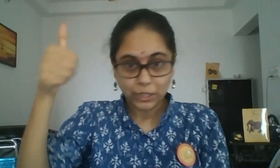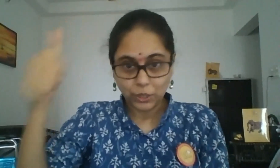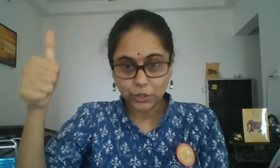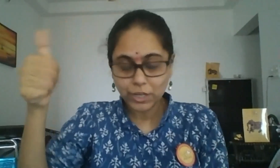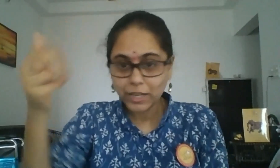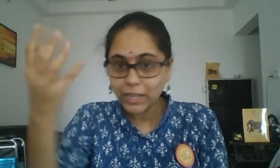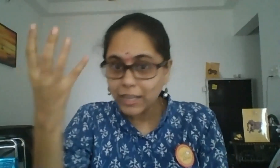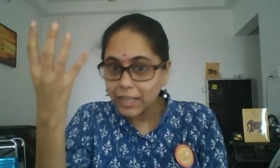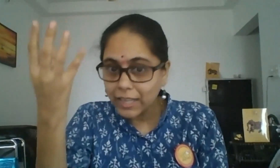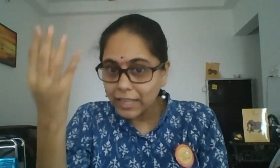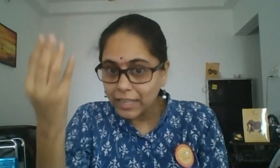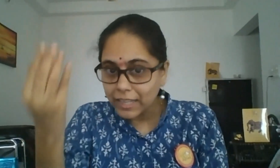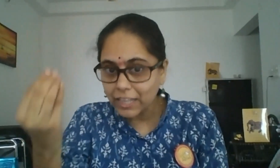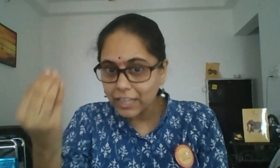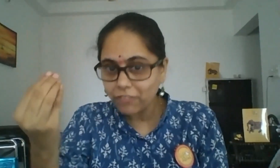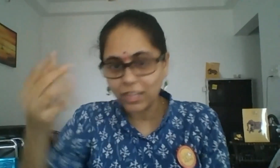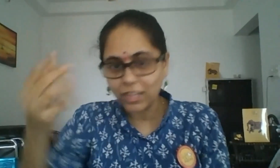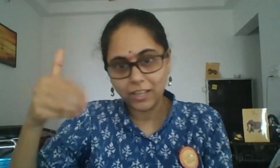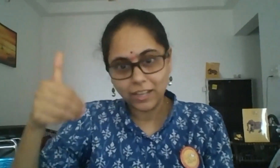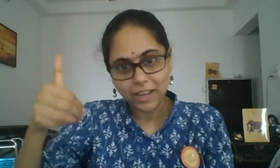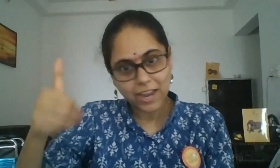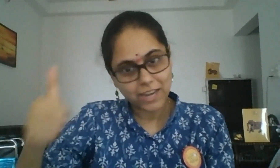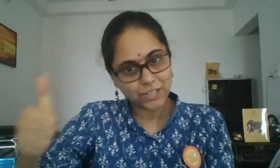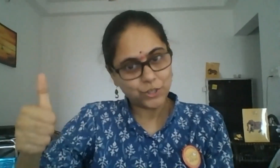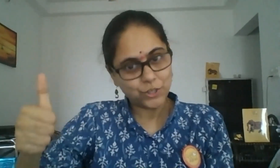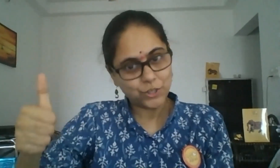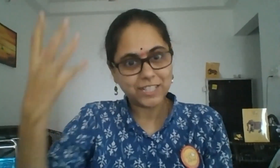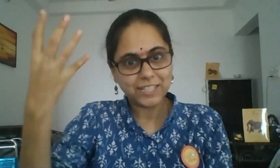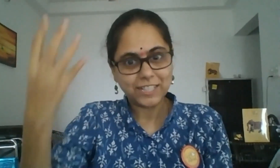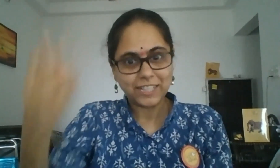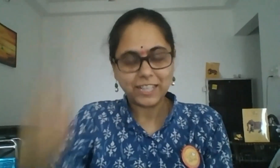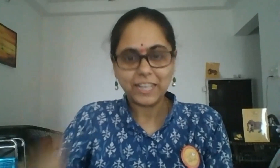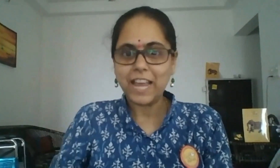good evening, and good night.